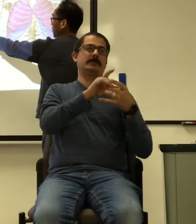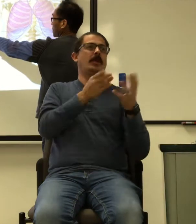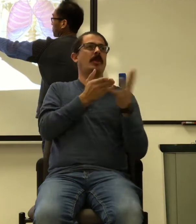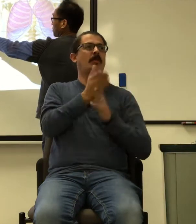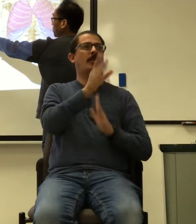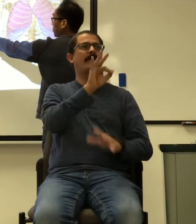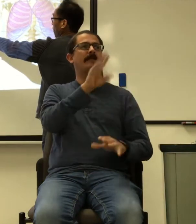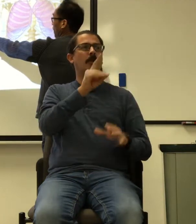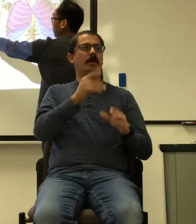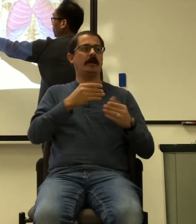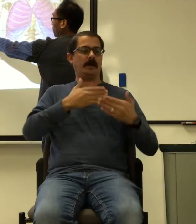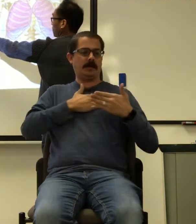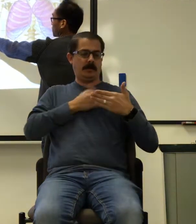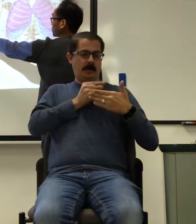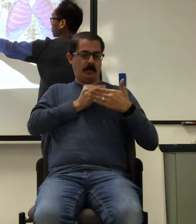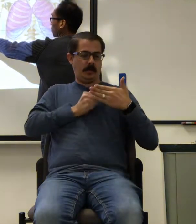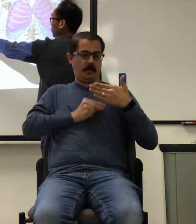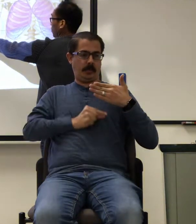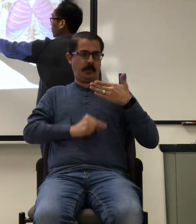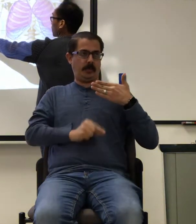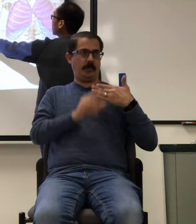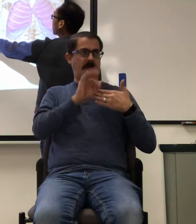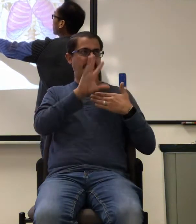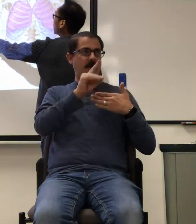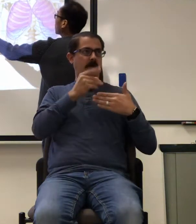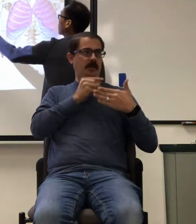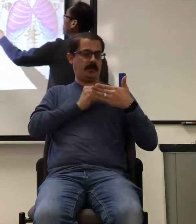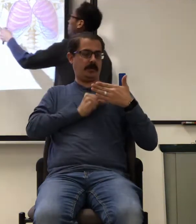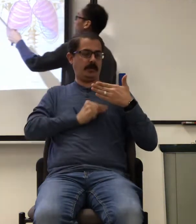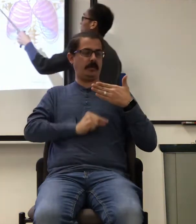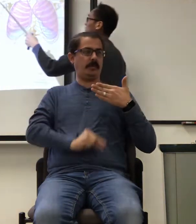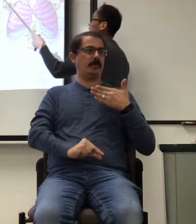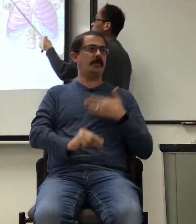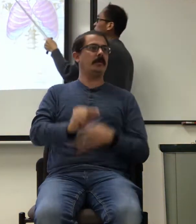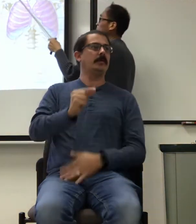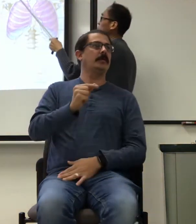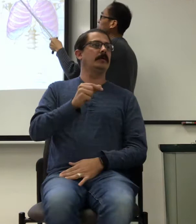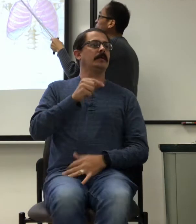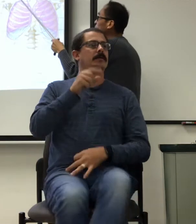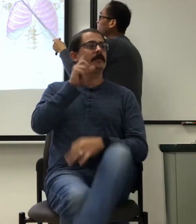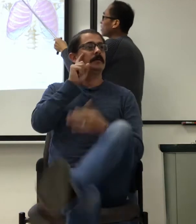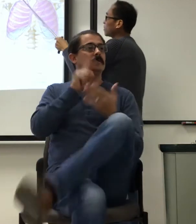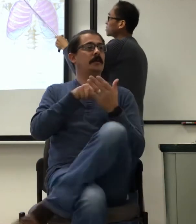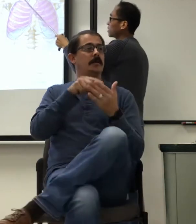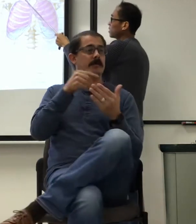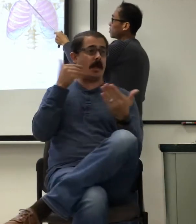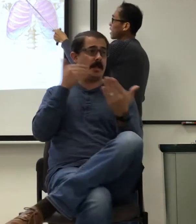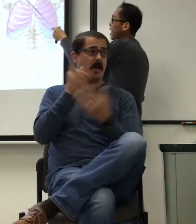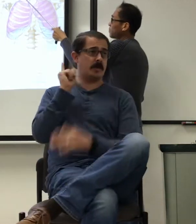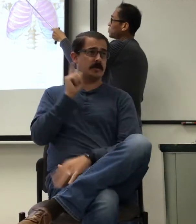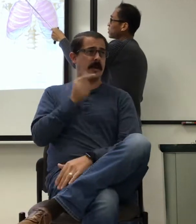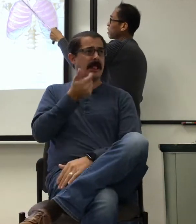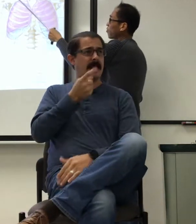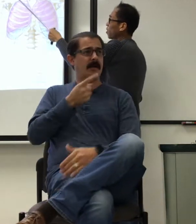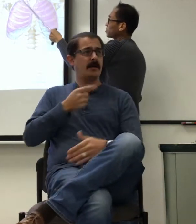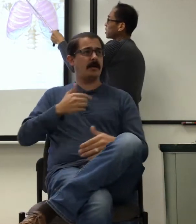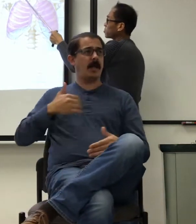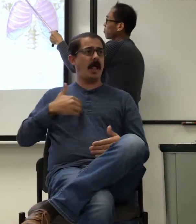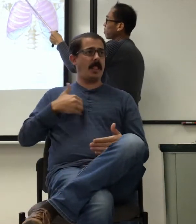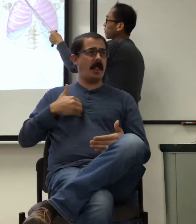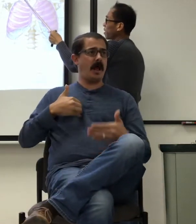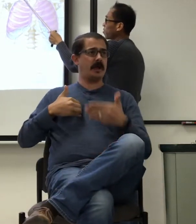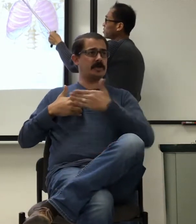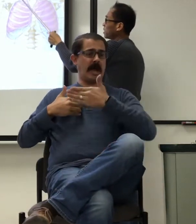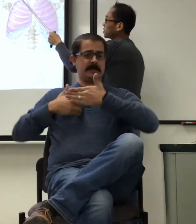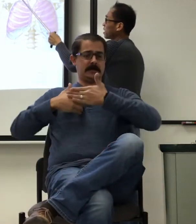fluid-filled space between parietal and visceral pleura. So if you look at the close-up, there's a little gap between lung wall and chest